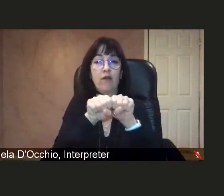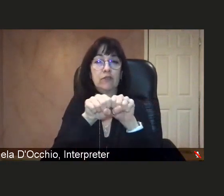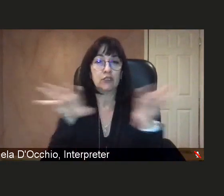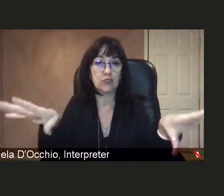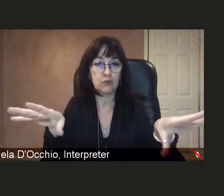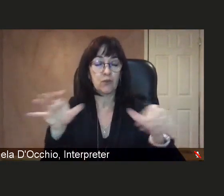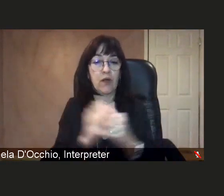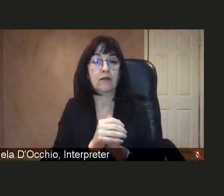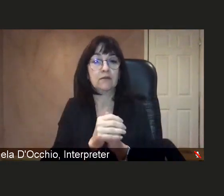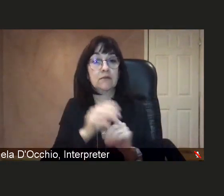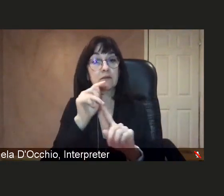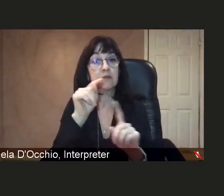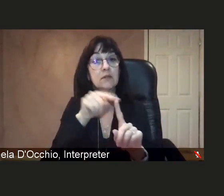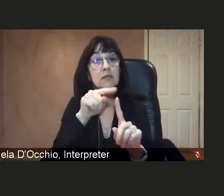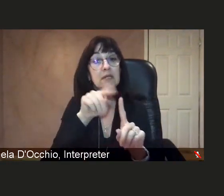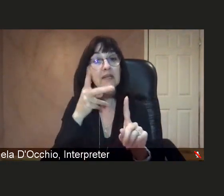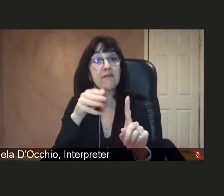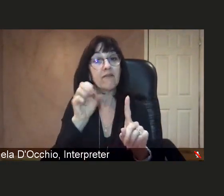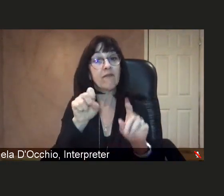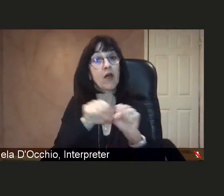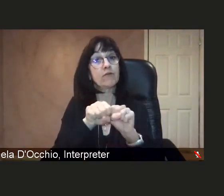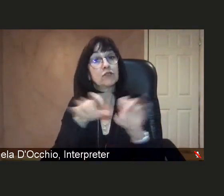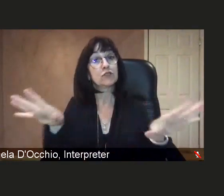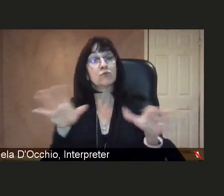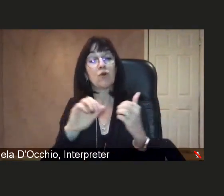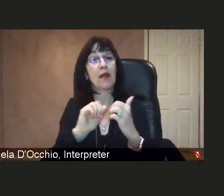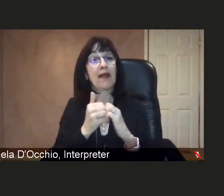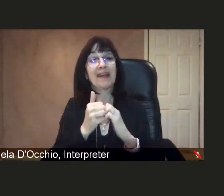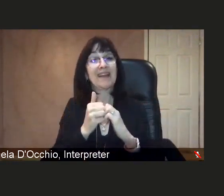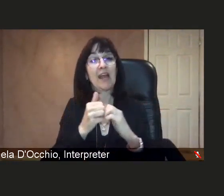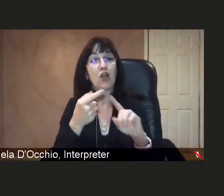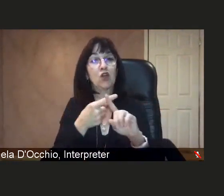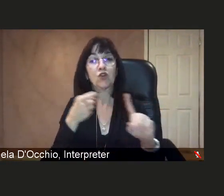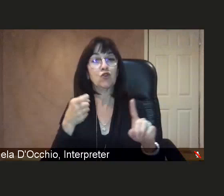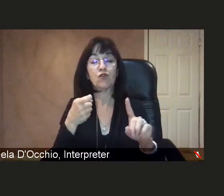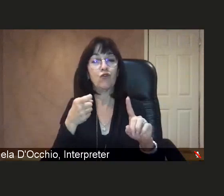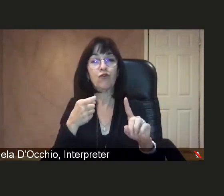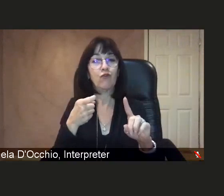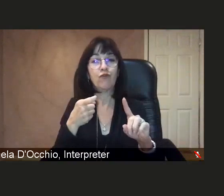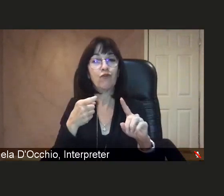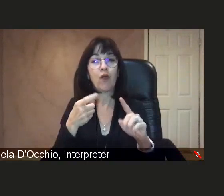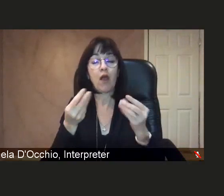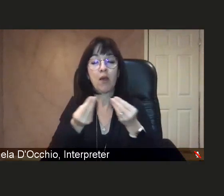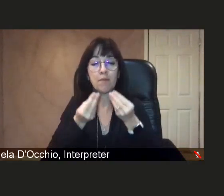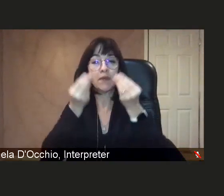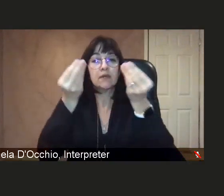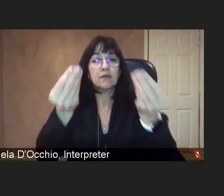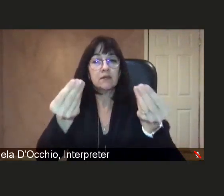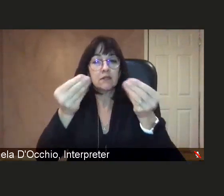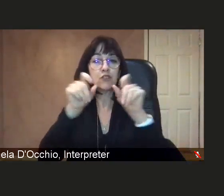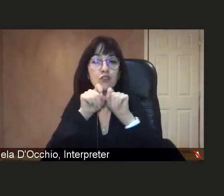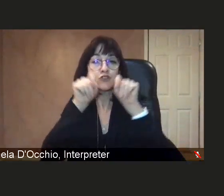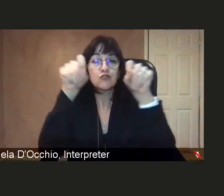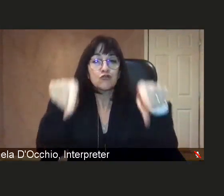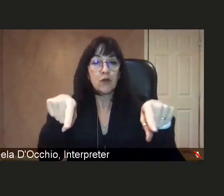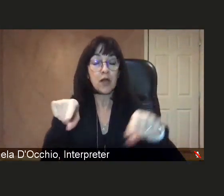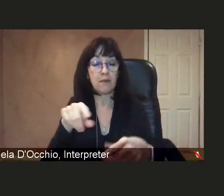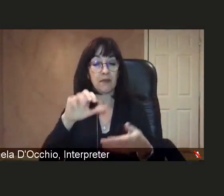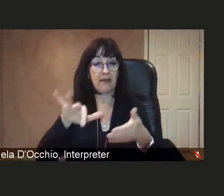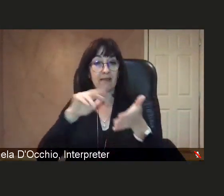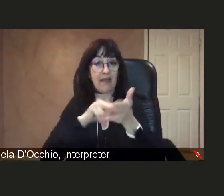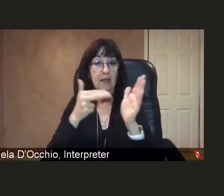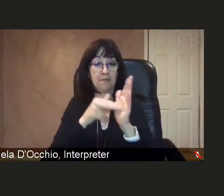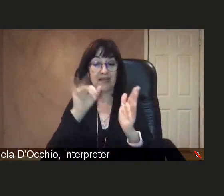generally spread in a way that we say is from droplets. And what that means is that if someone is ill with a